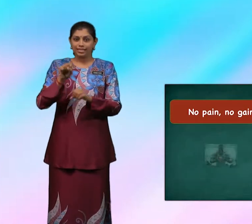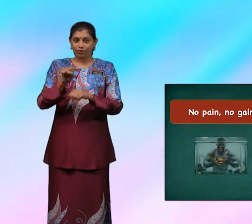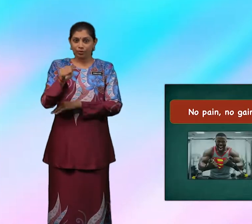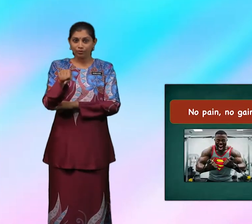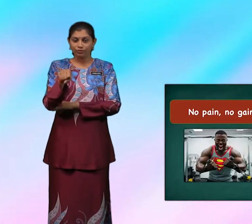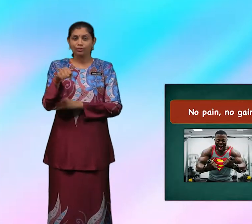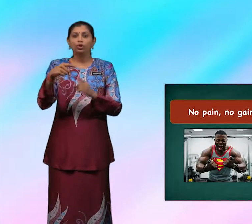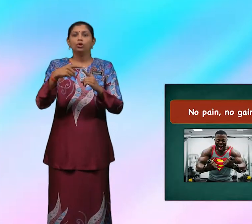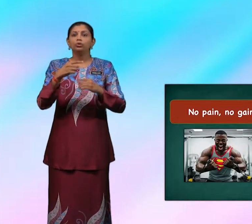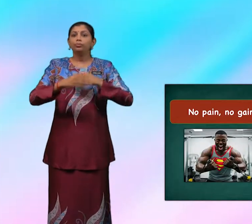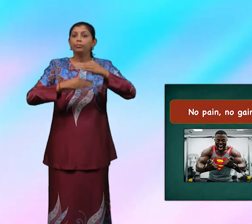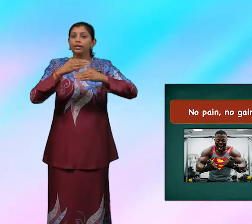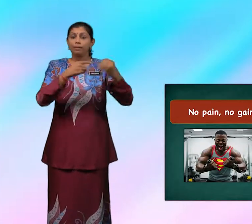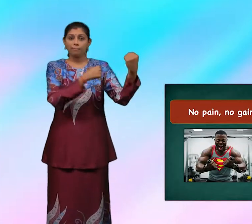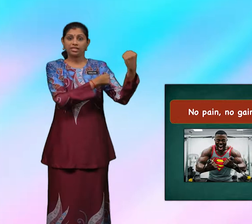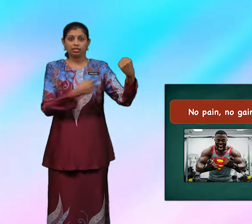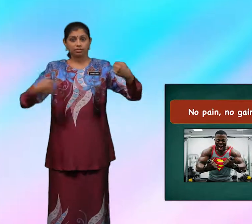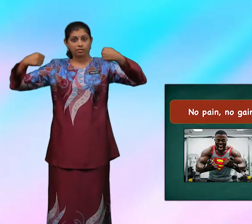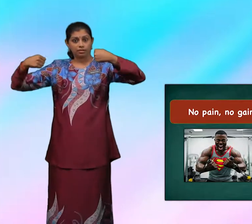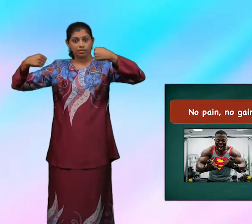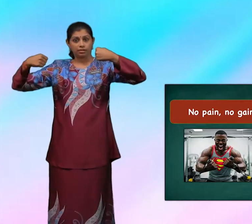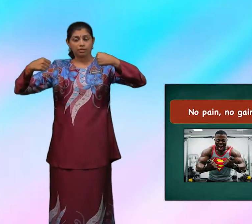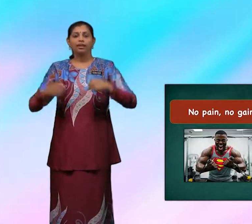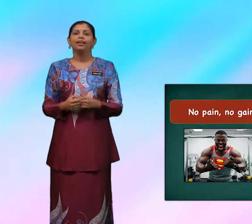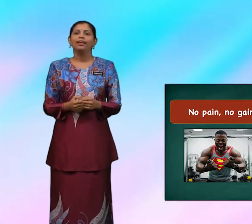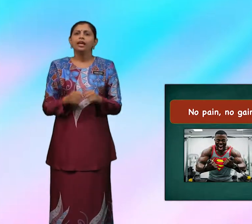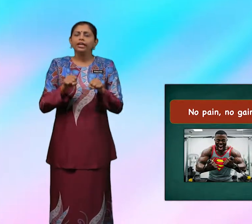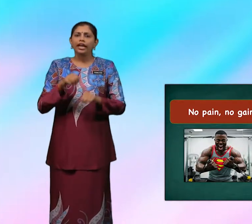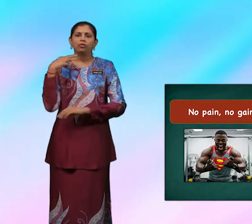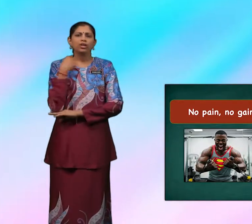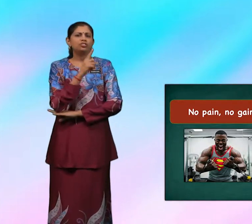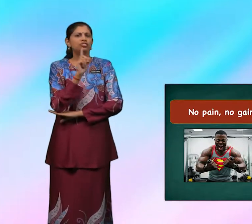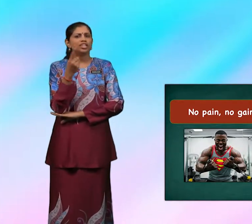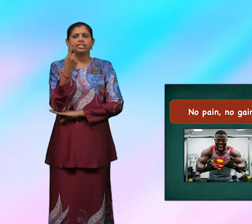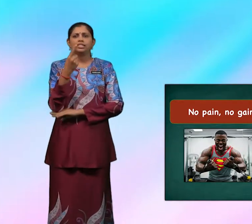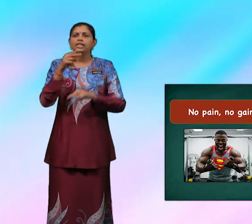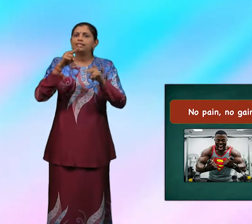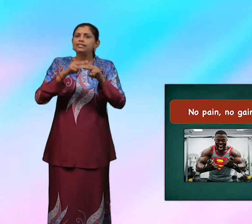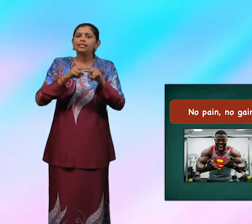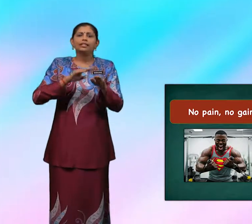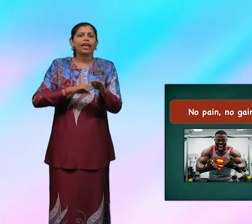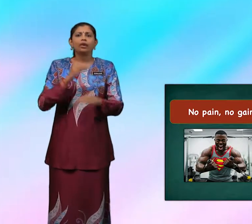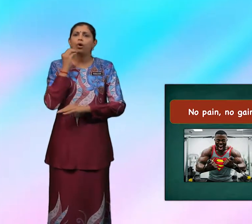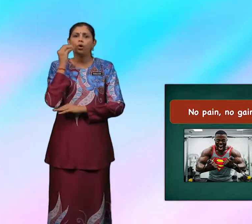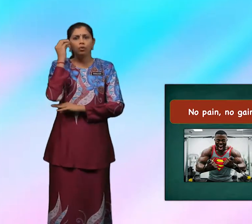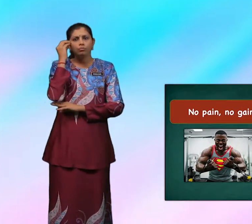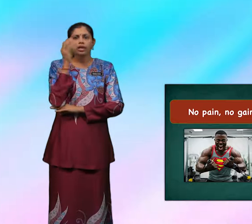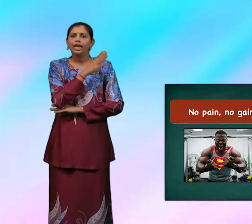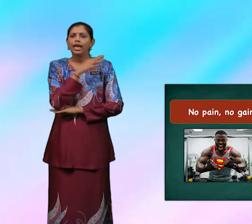Also, to build muscles. Can we just sit at home